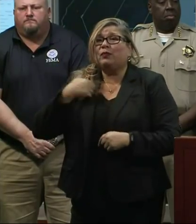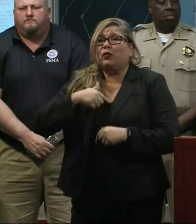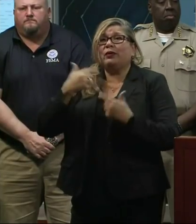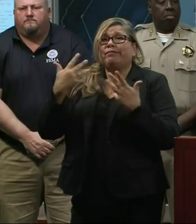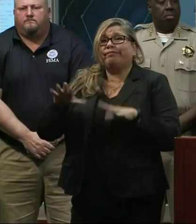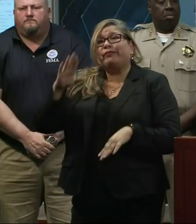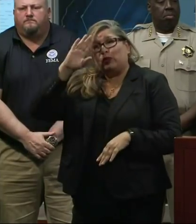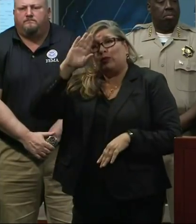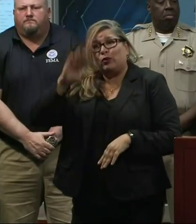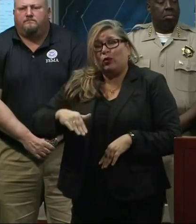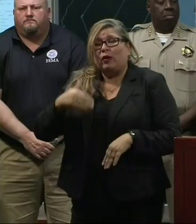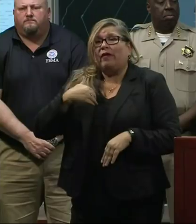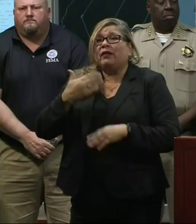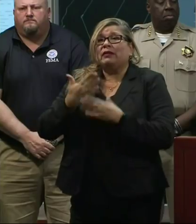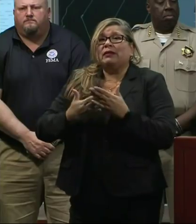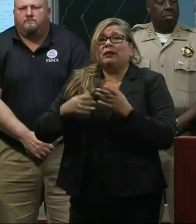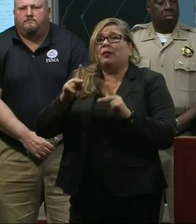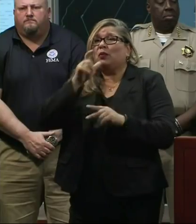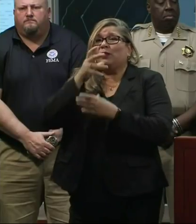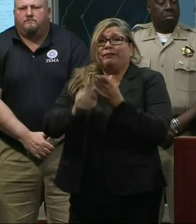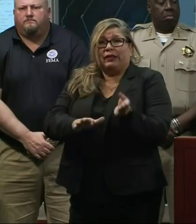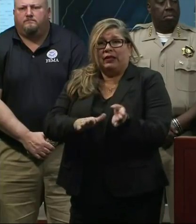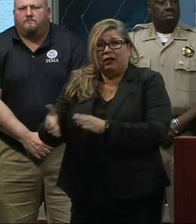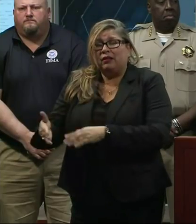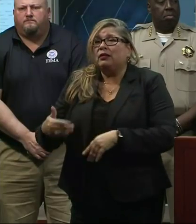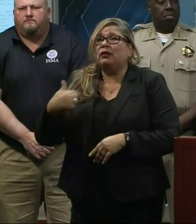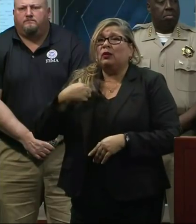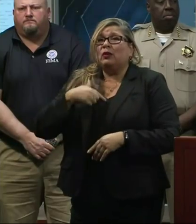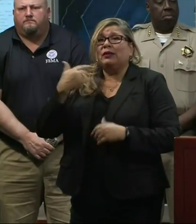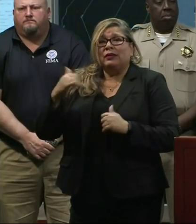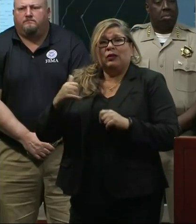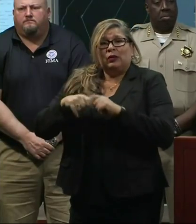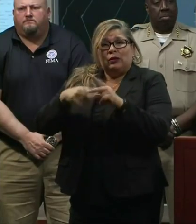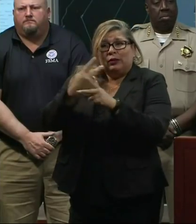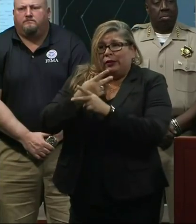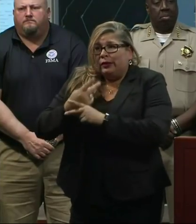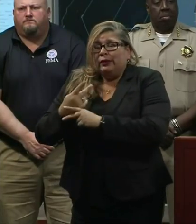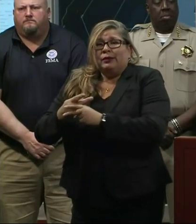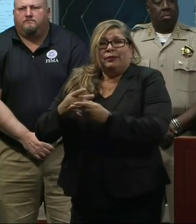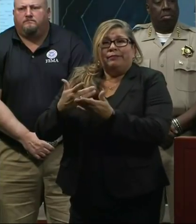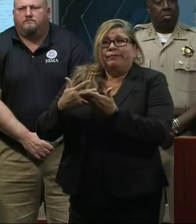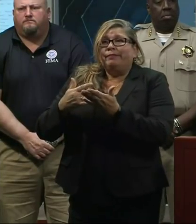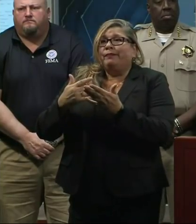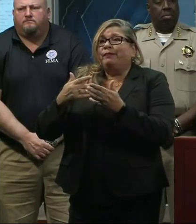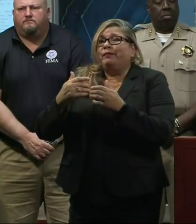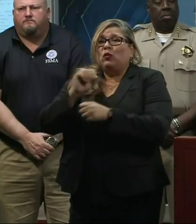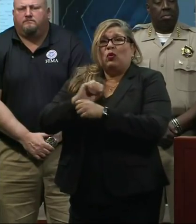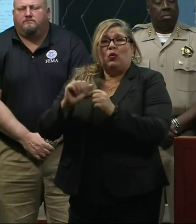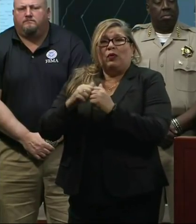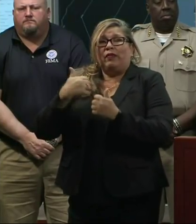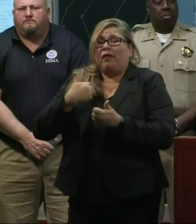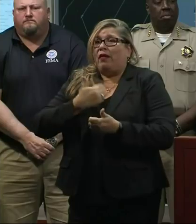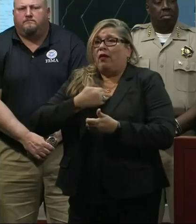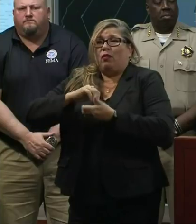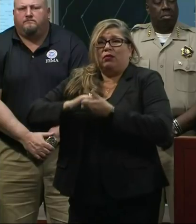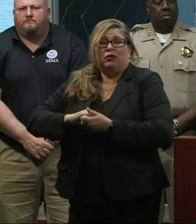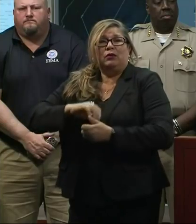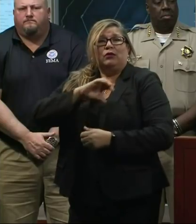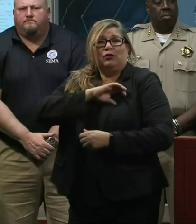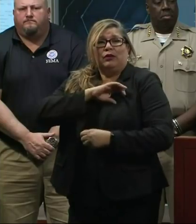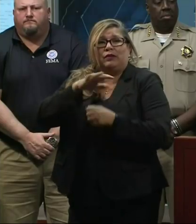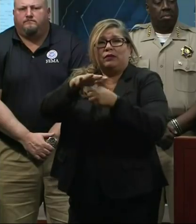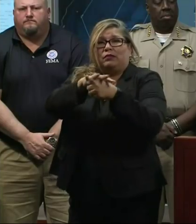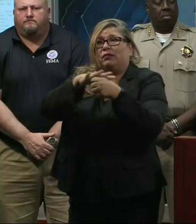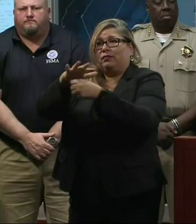have been loss of life, and we are still accounting for that and working with our local authorities who